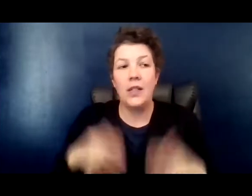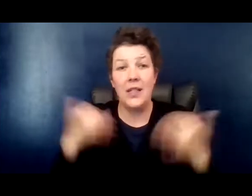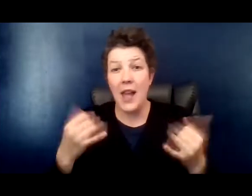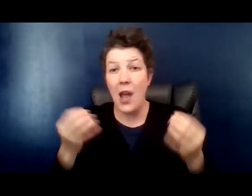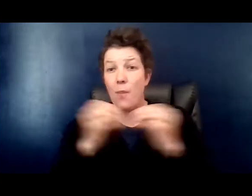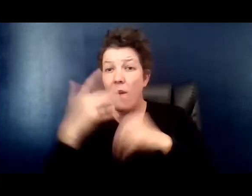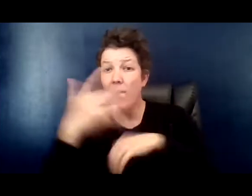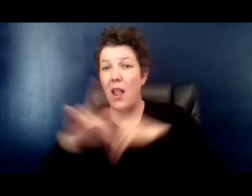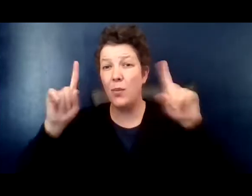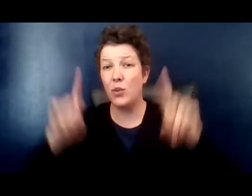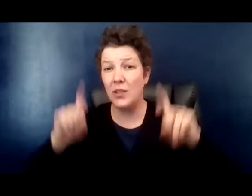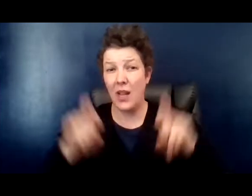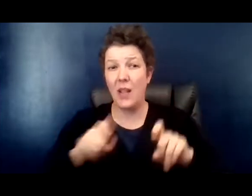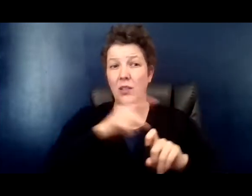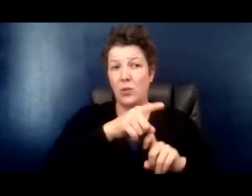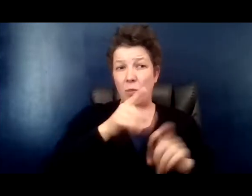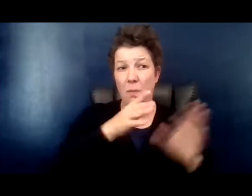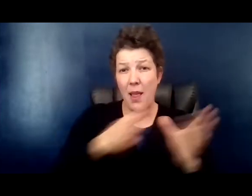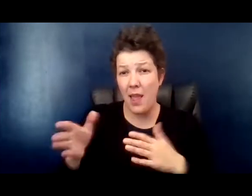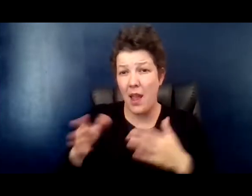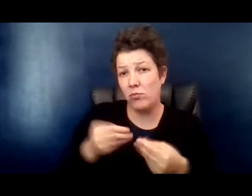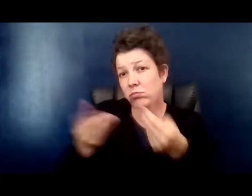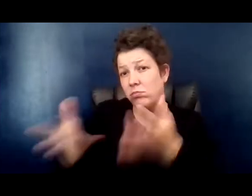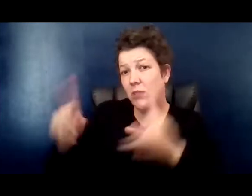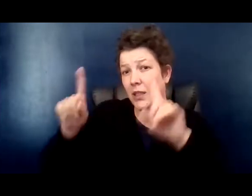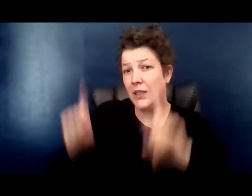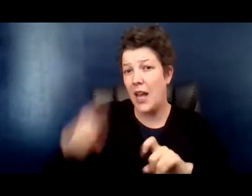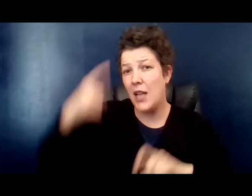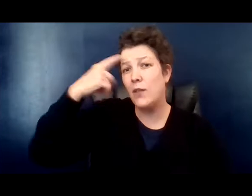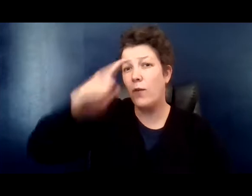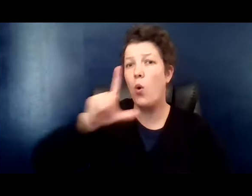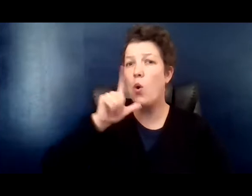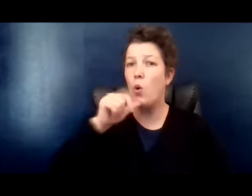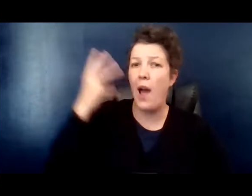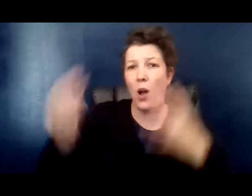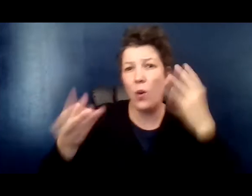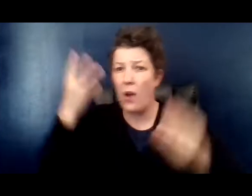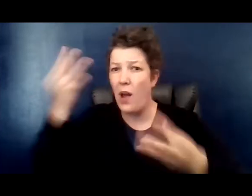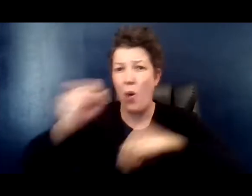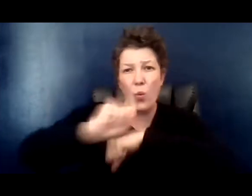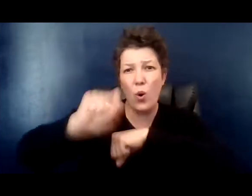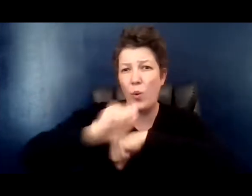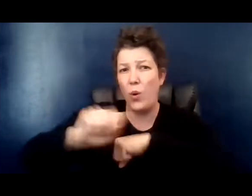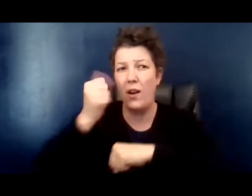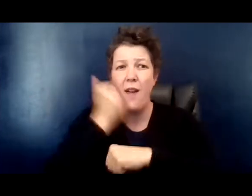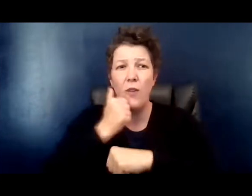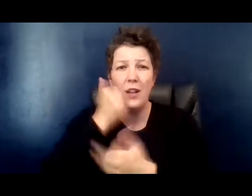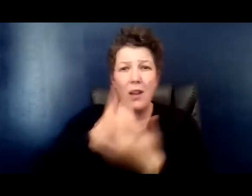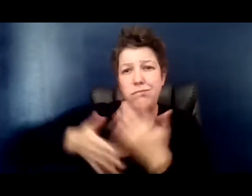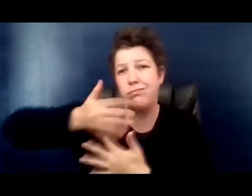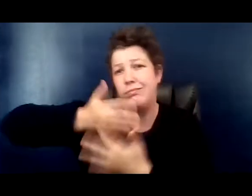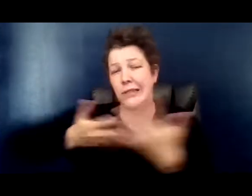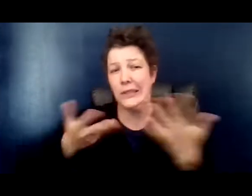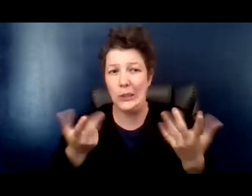those volunteers or maybe the EPB workers that have been working so hard? Is there anything like that? That's a great question. One of the things